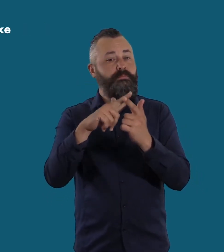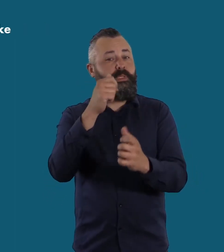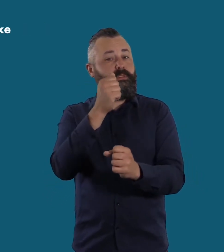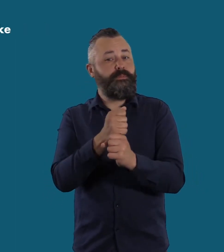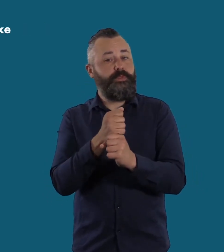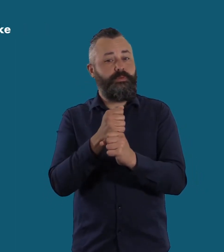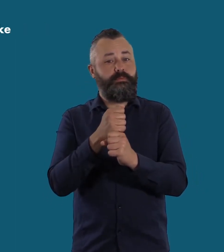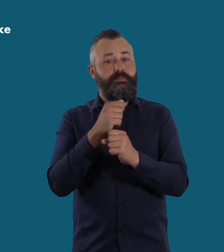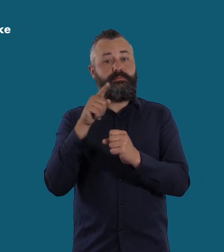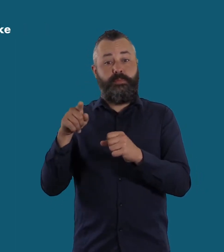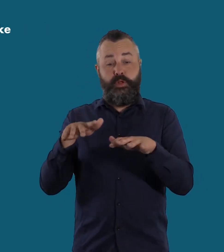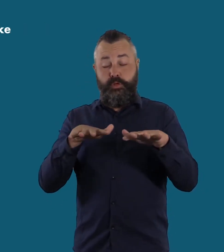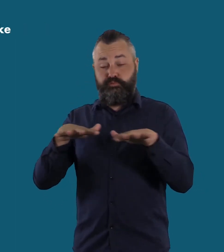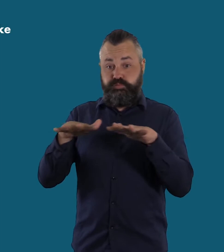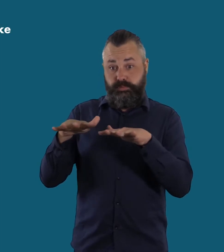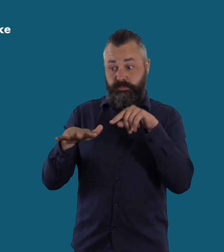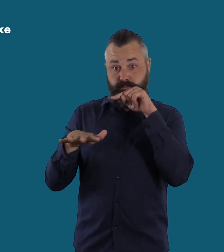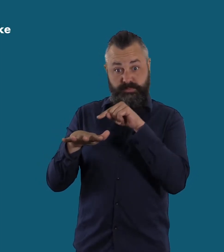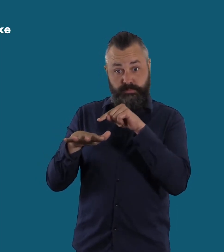The effects of an earthquake.